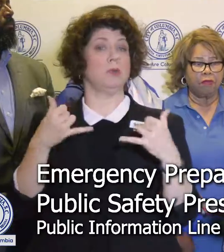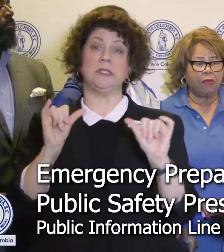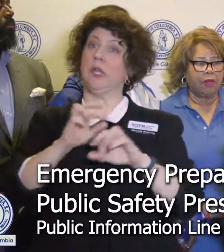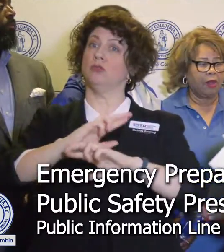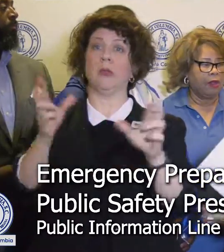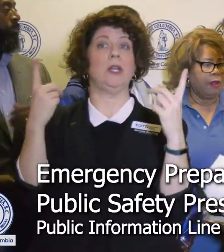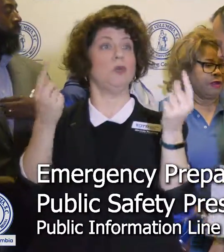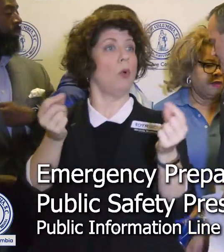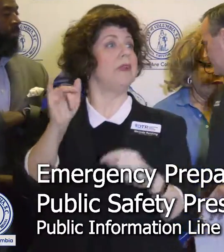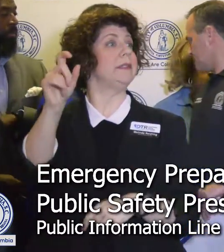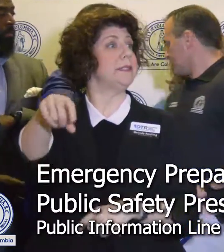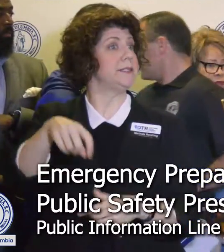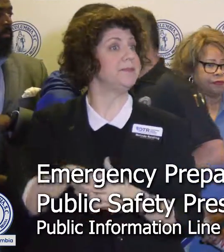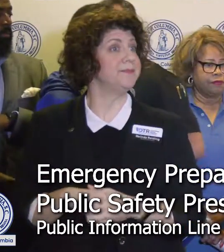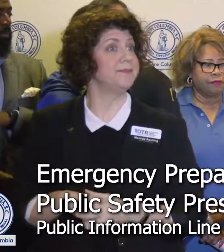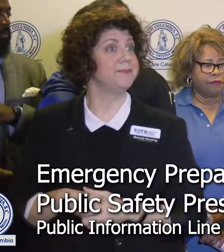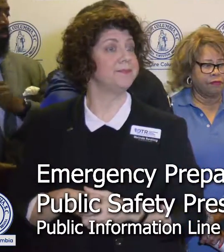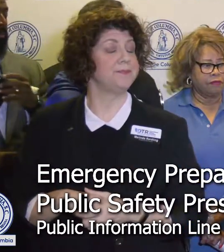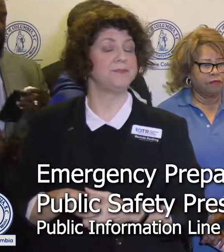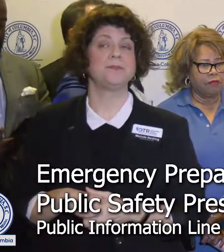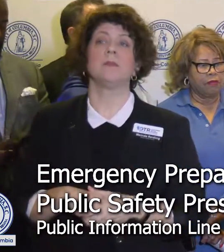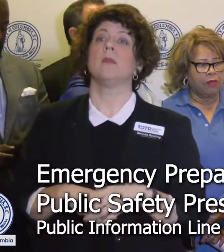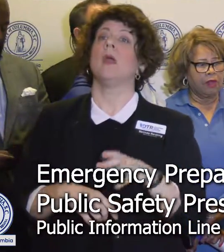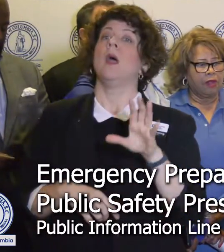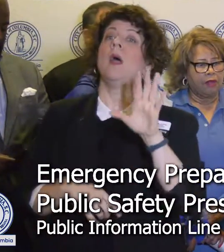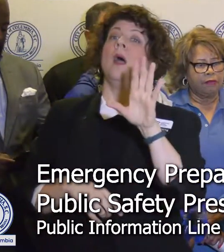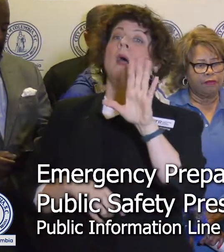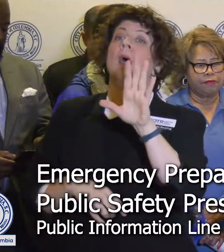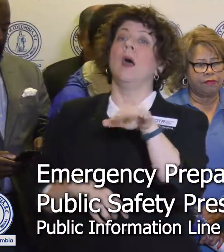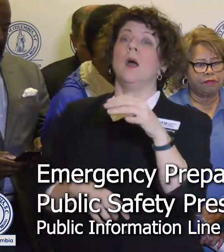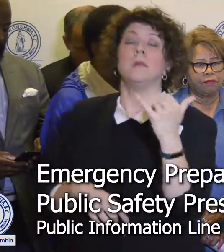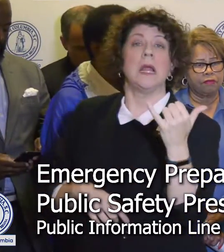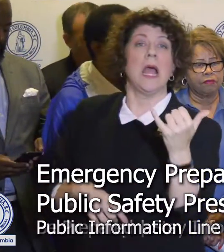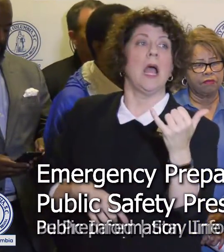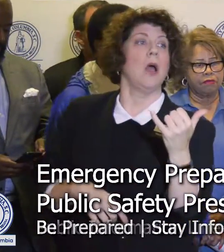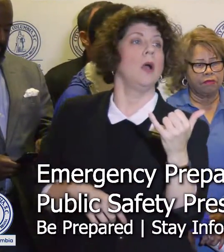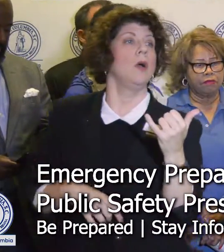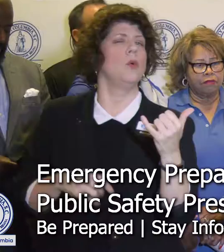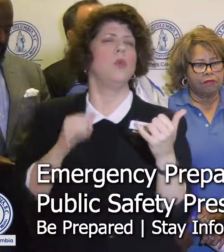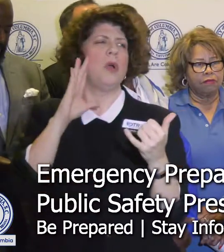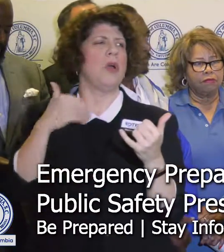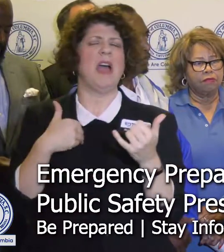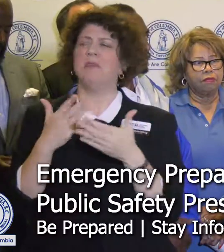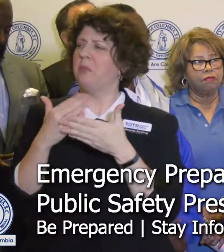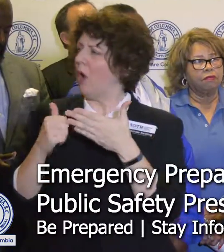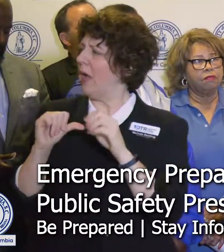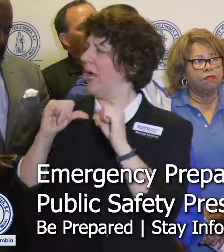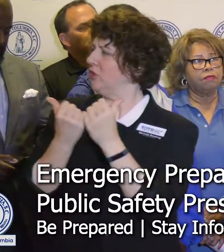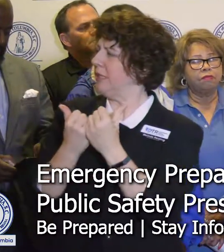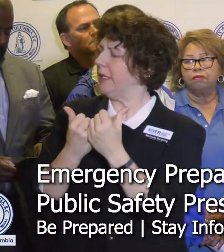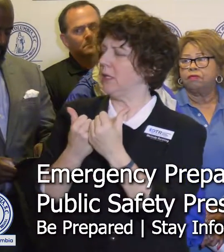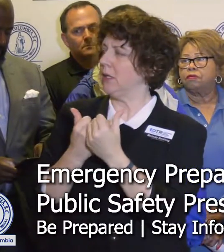you. And I think we're going to have a partner agency speak.